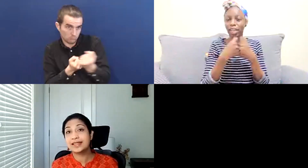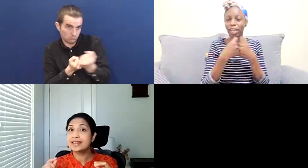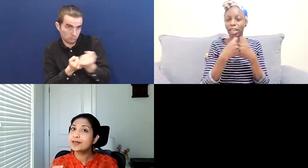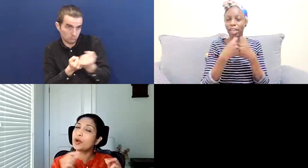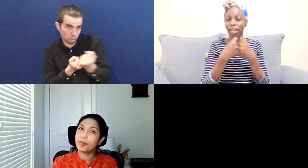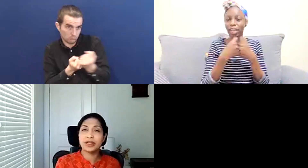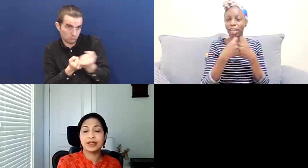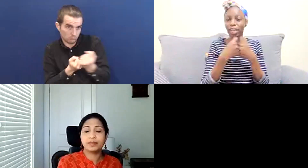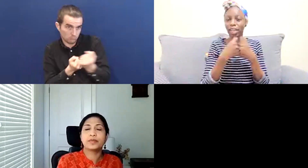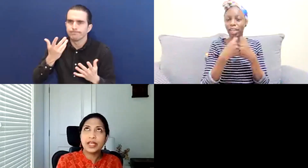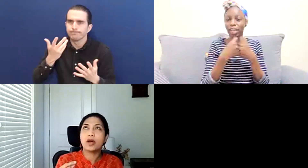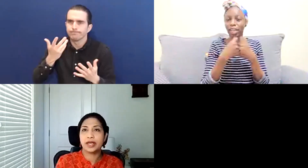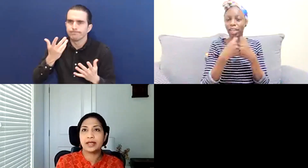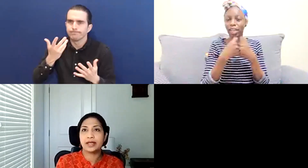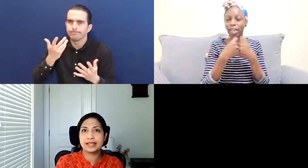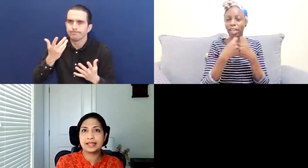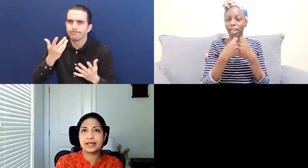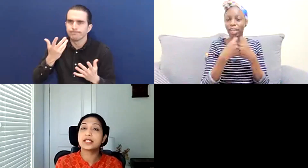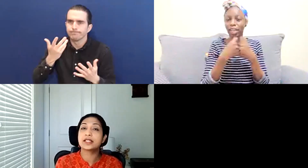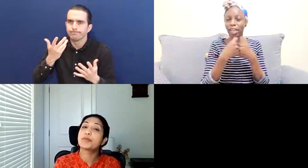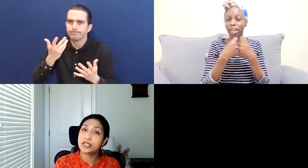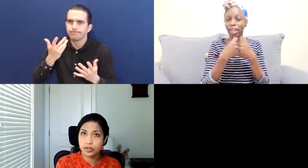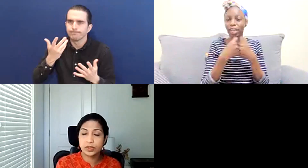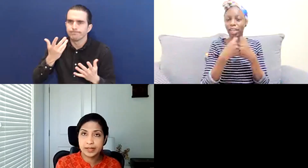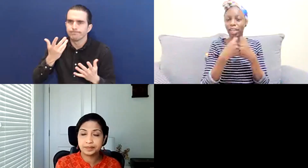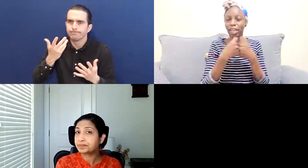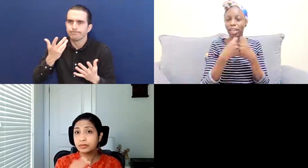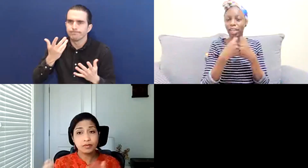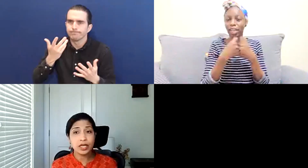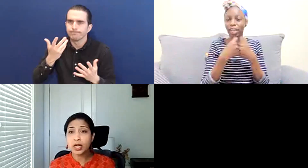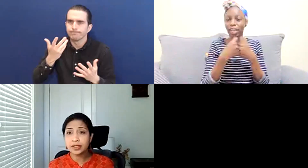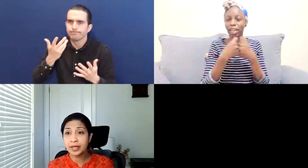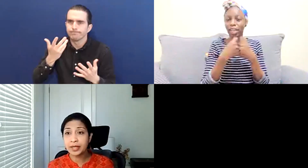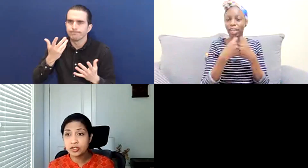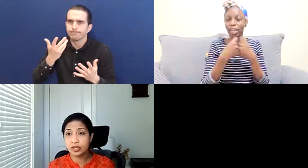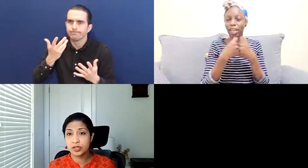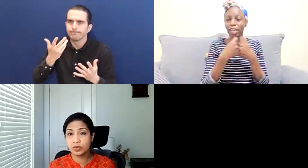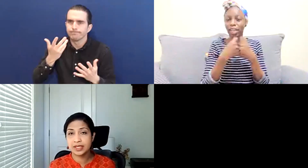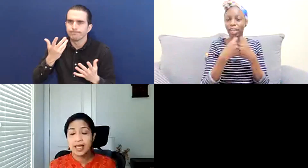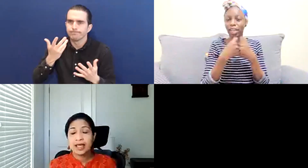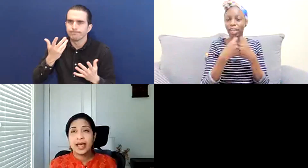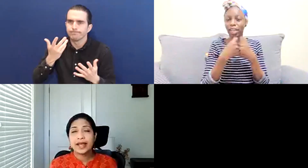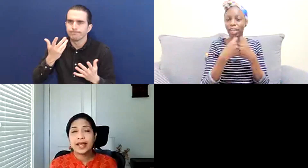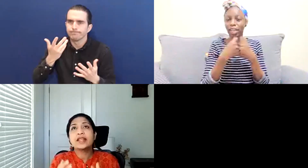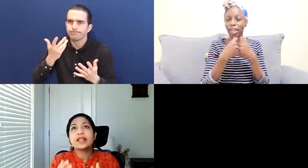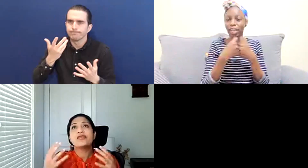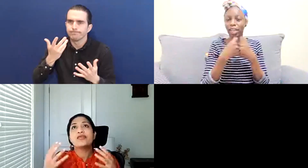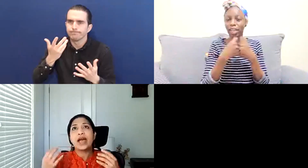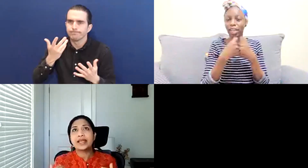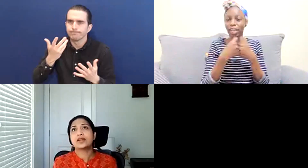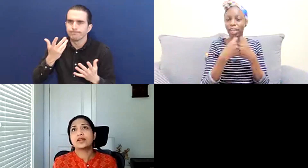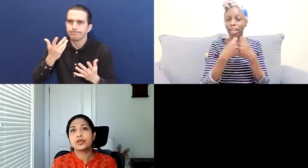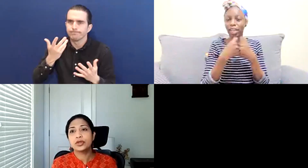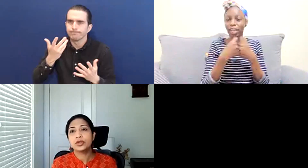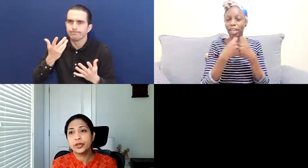is still predominantly seen in special schools rather than mainstream schools. And in fact, at